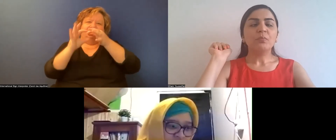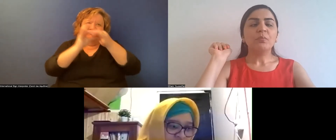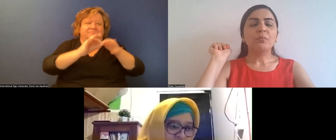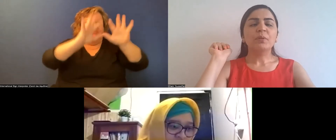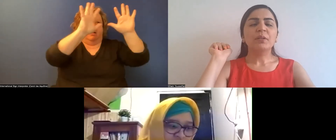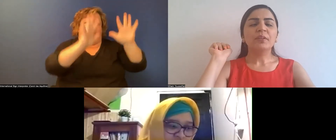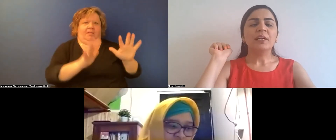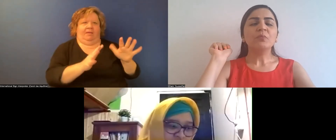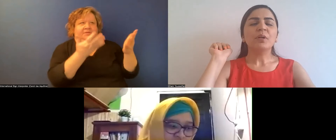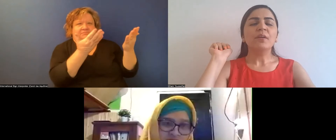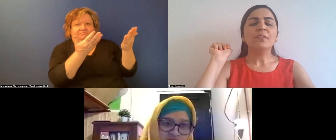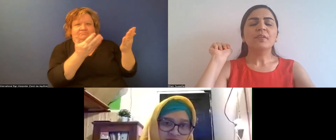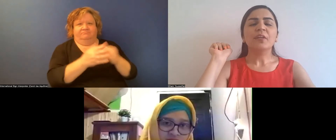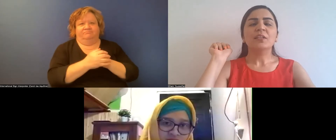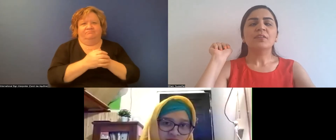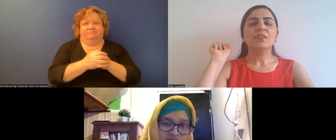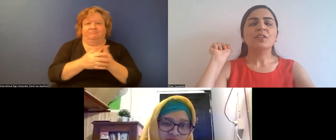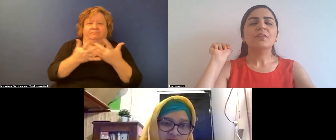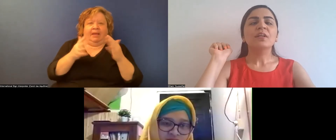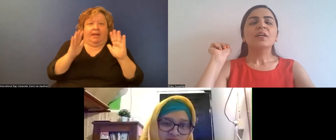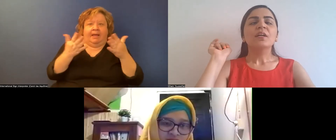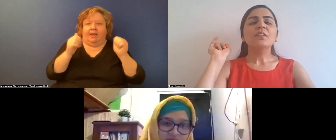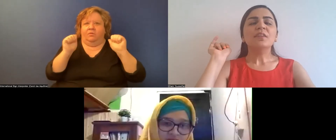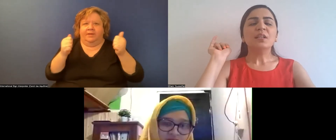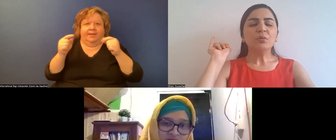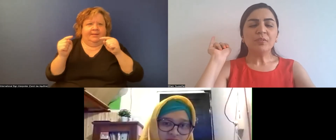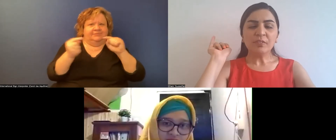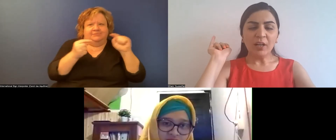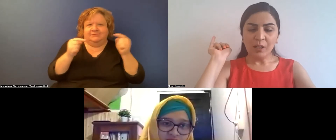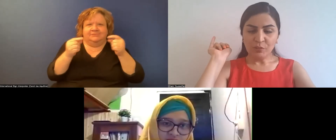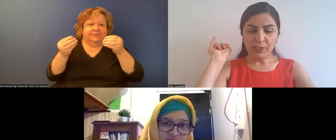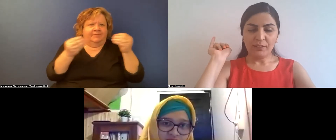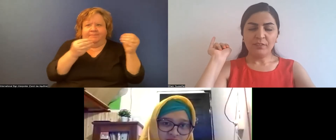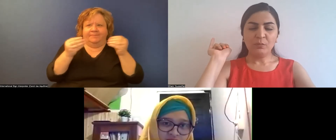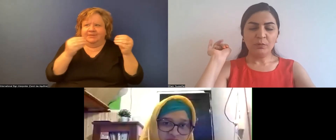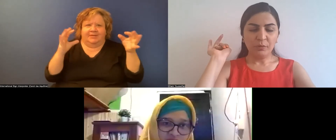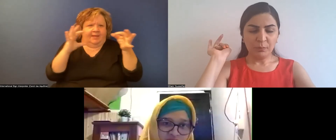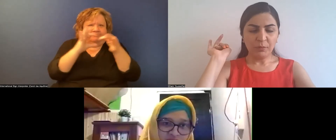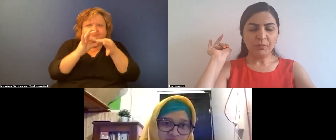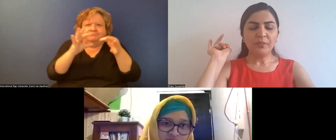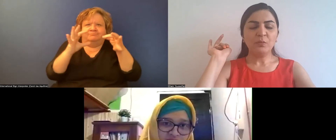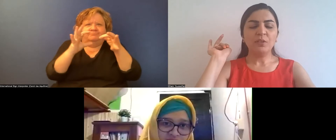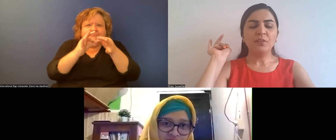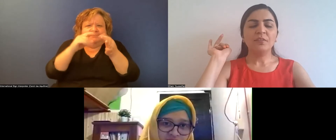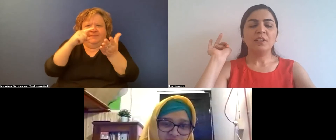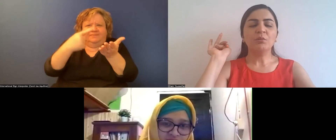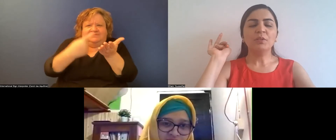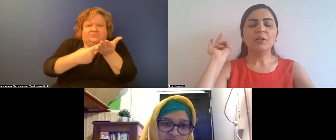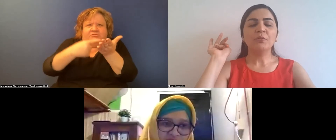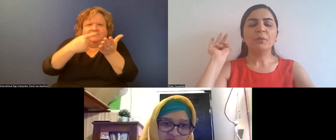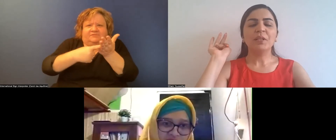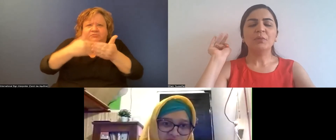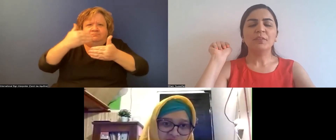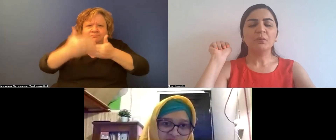resilient building processes and decisions is inclusive of and accessible for people with disabilities,